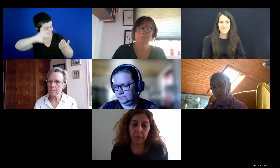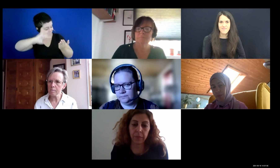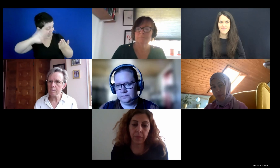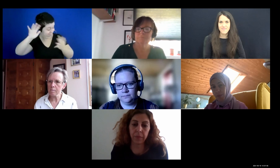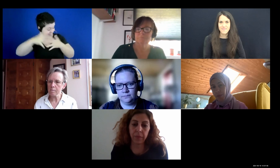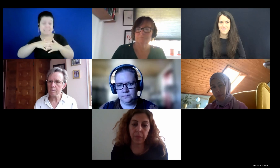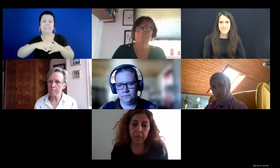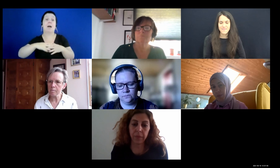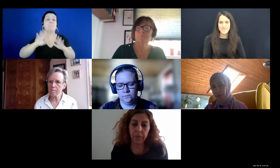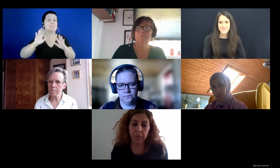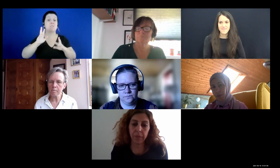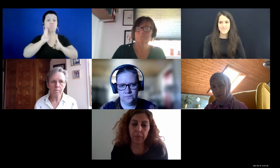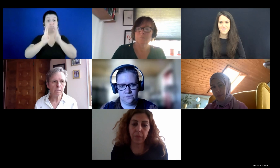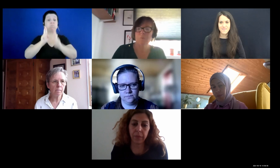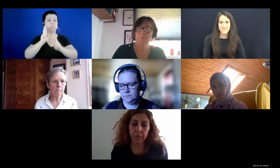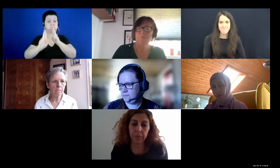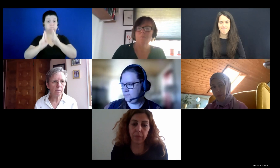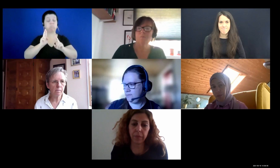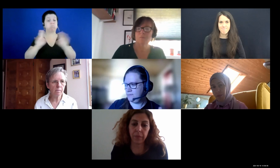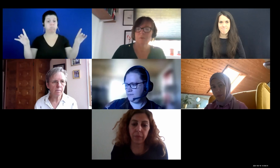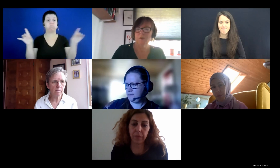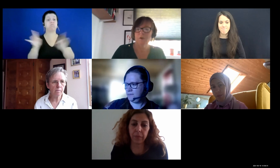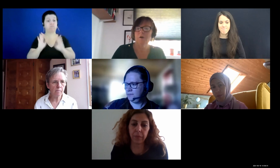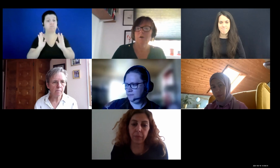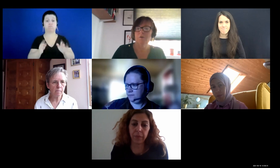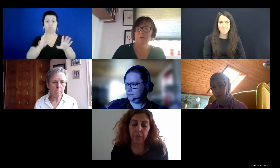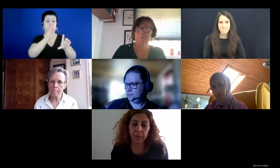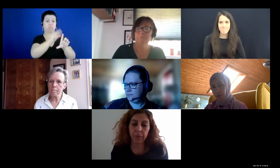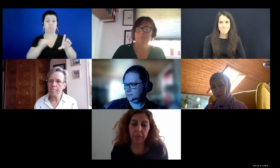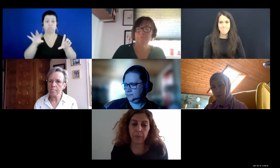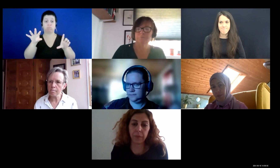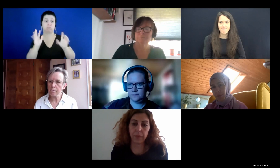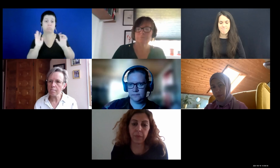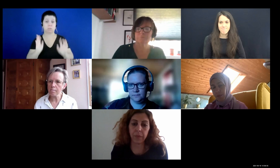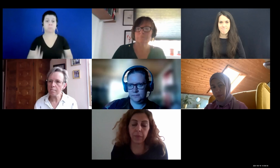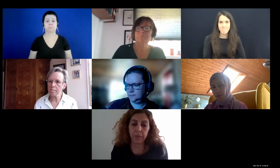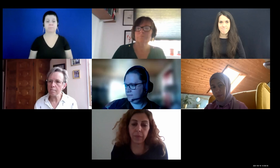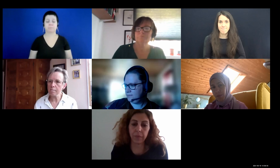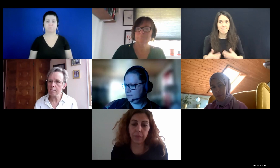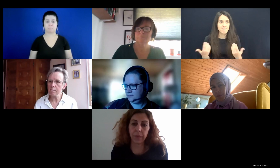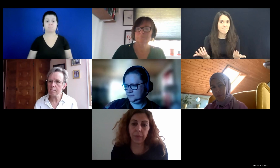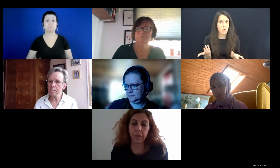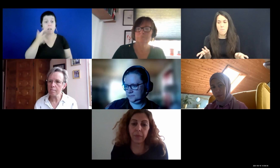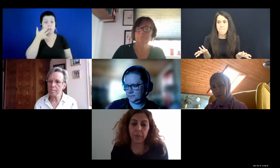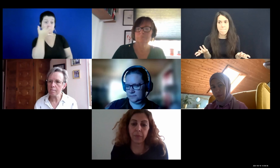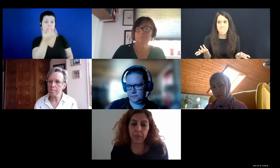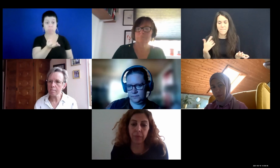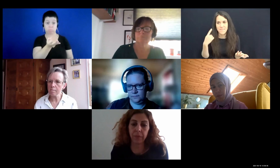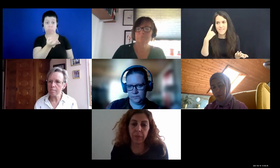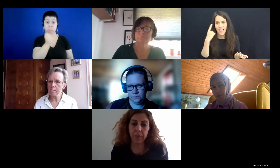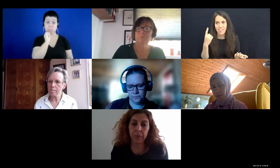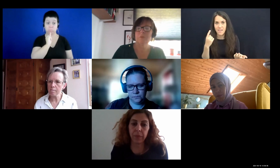been answered. They've all been moved over to the Q&A. Okay. So we'll keep our eyes out for any